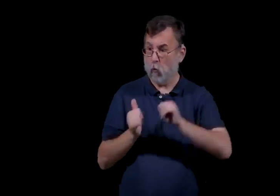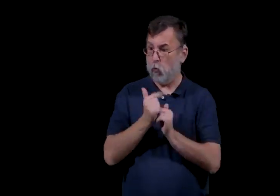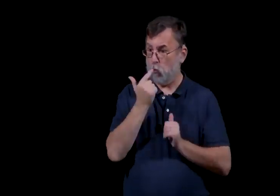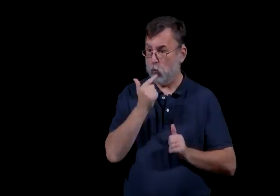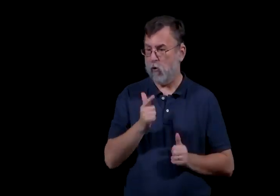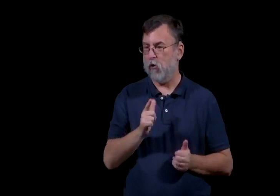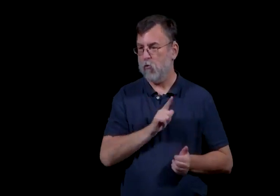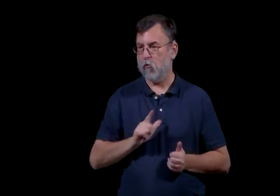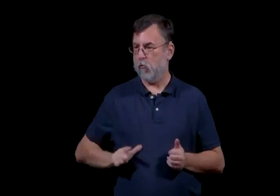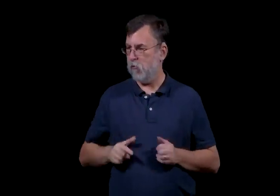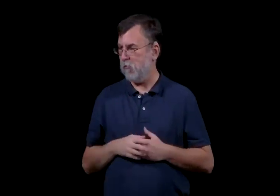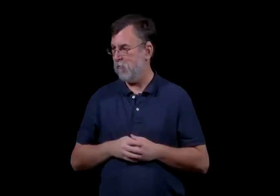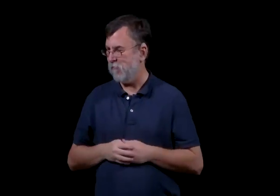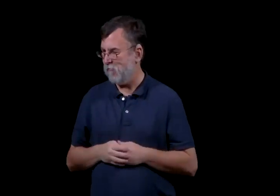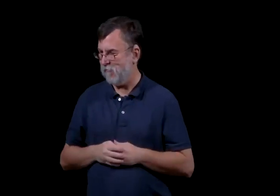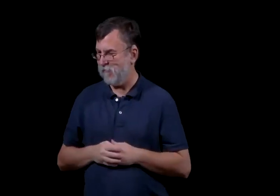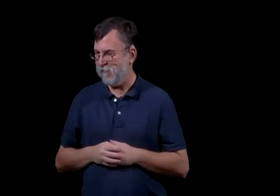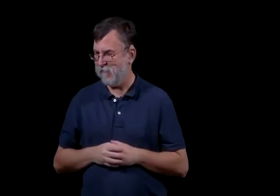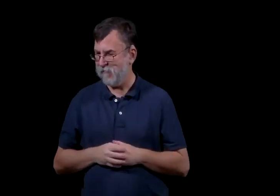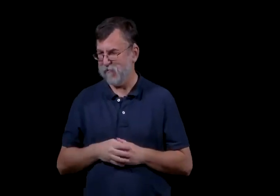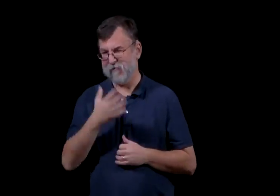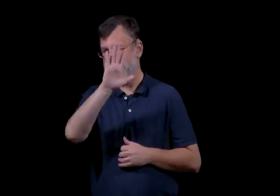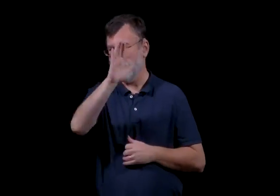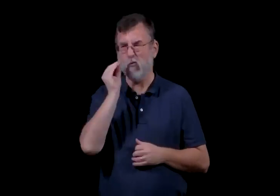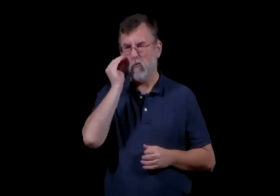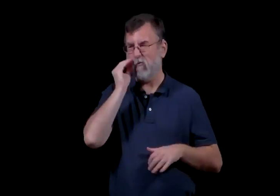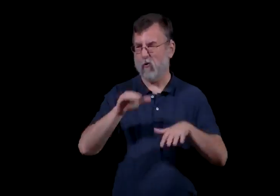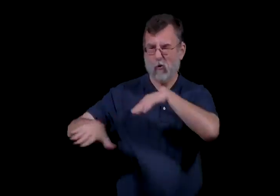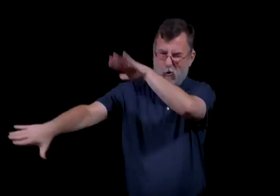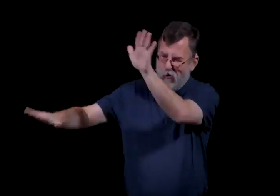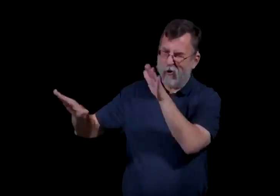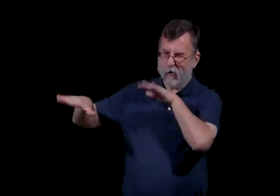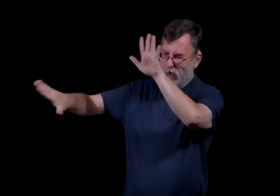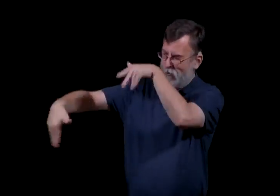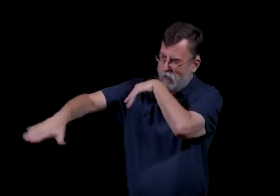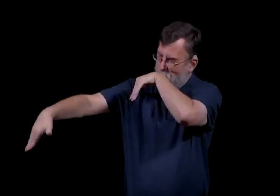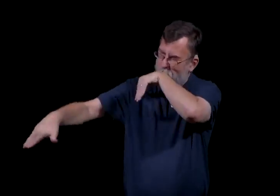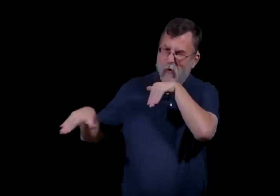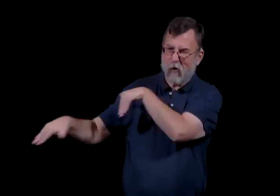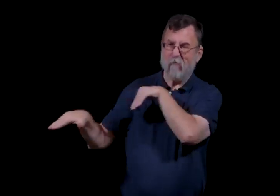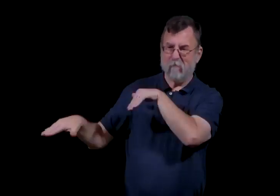think in my day and age I'll ever see anything like that happen. That's far out into the future.